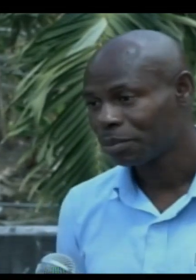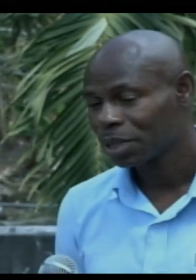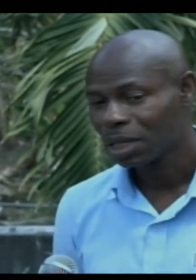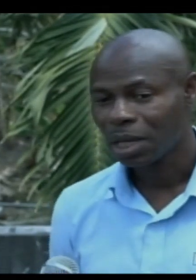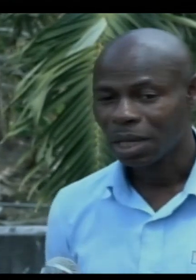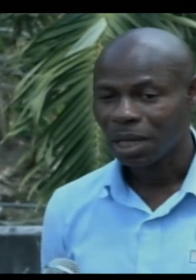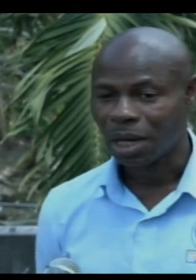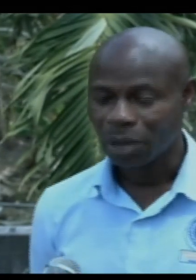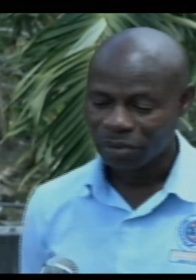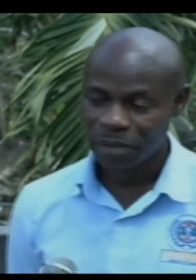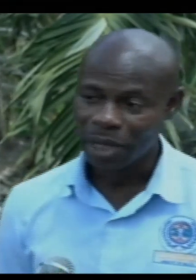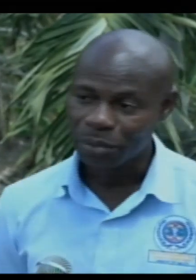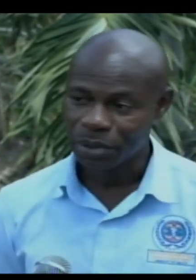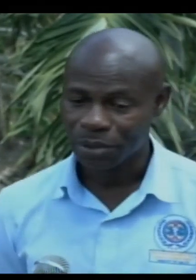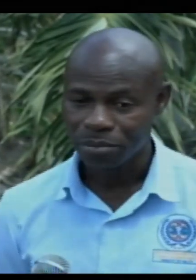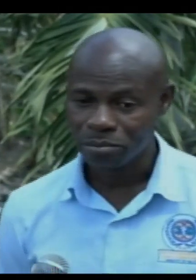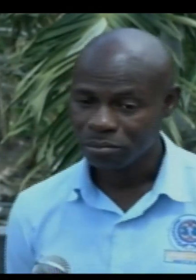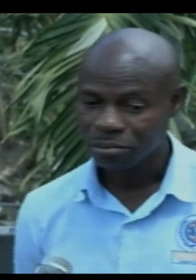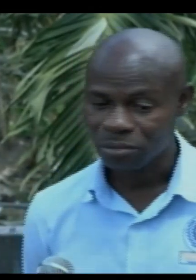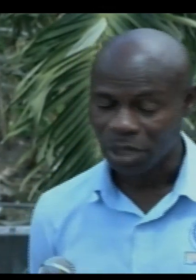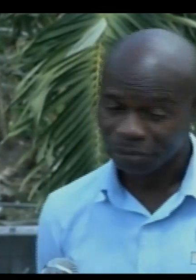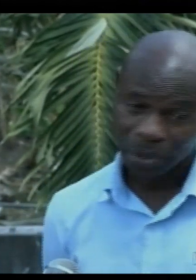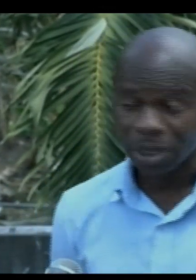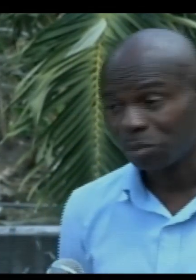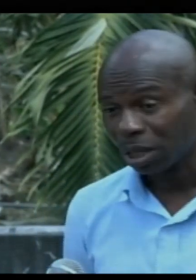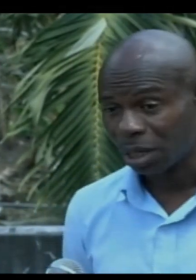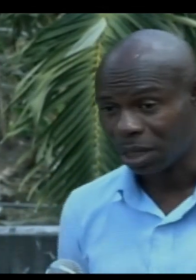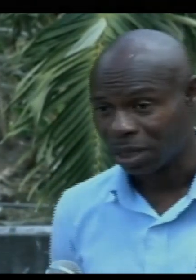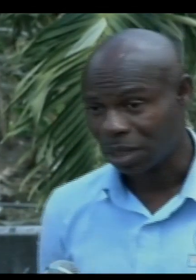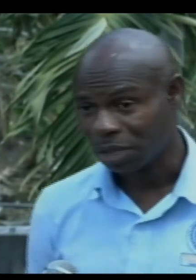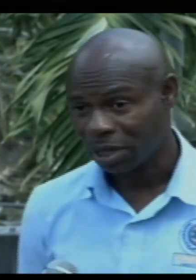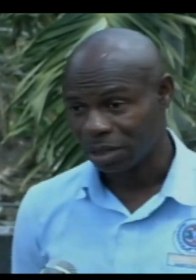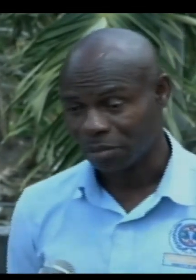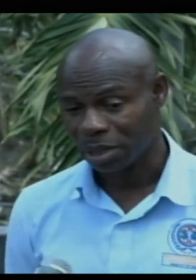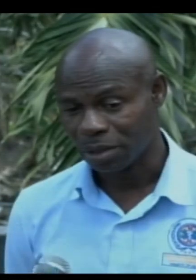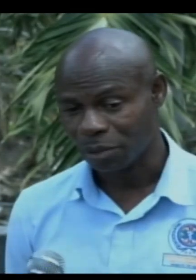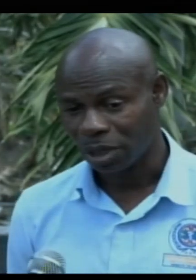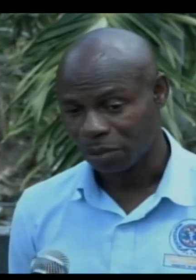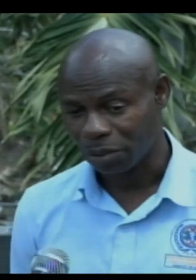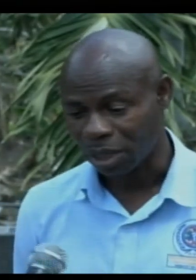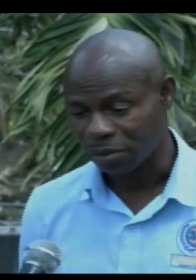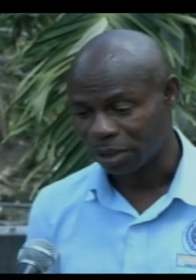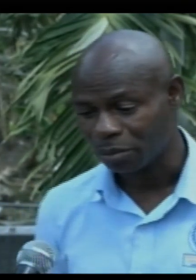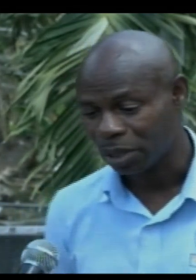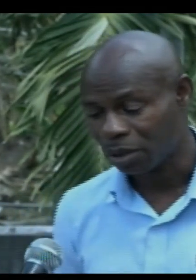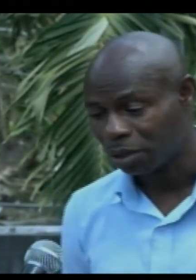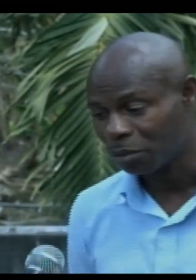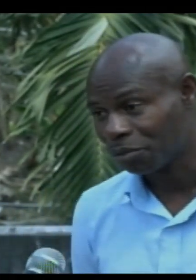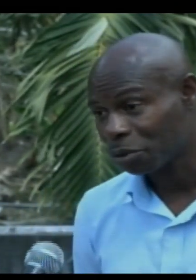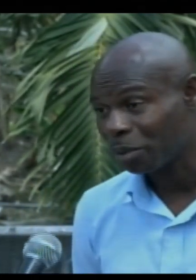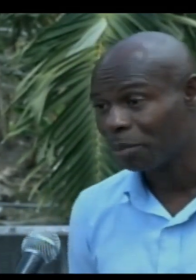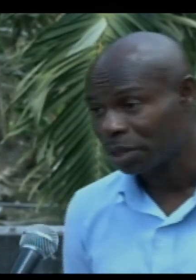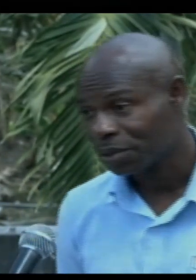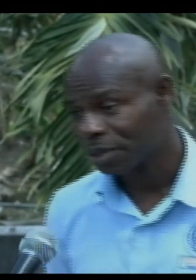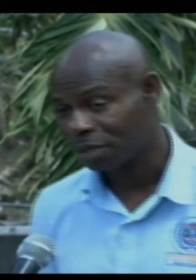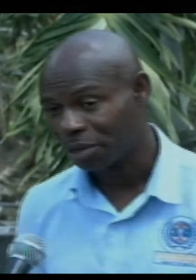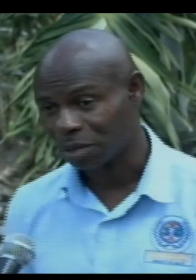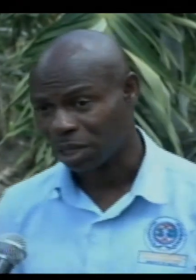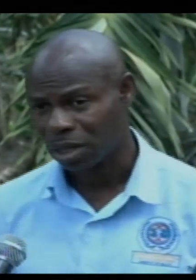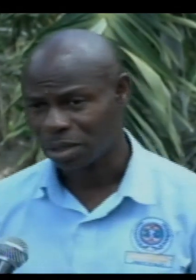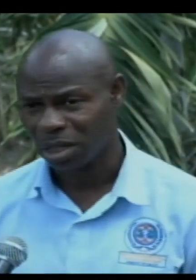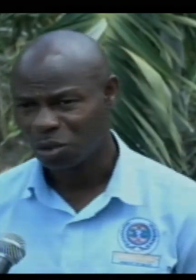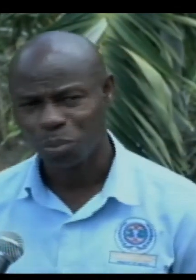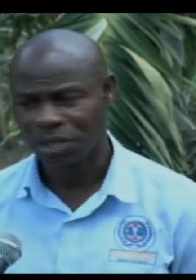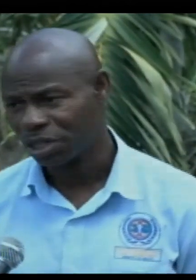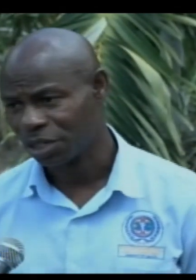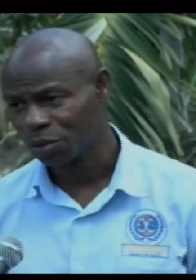the ship. However, if that person, like for example, I can give an example this morning where we have a number of crew members. In fact, we